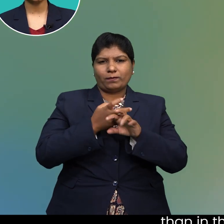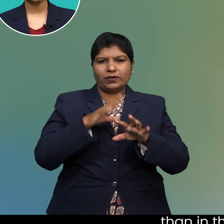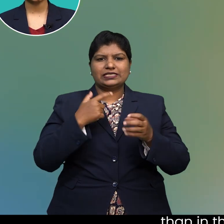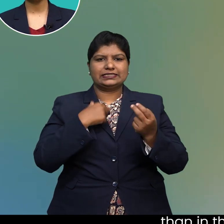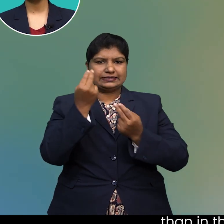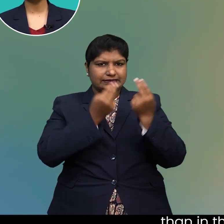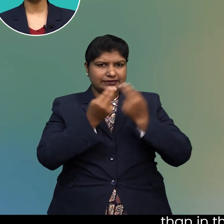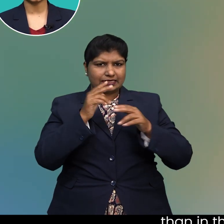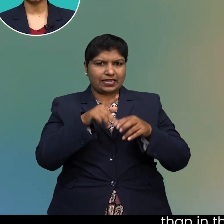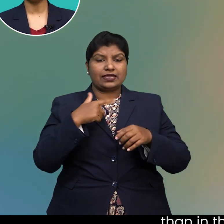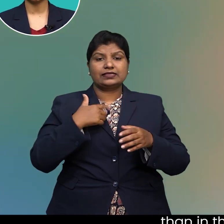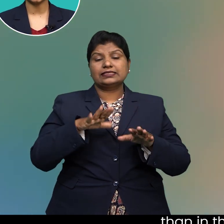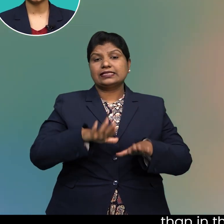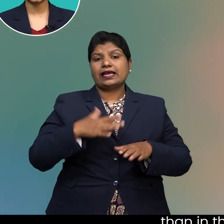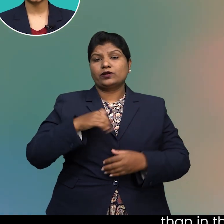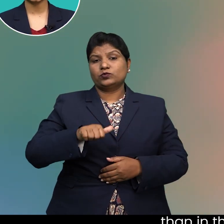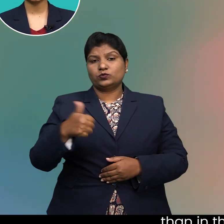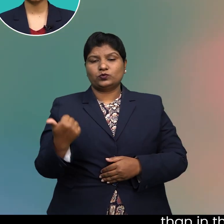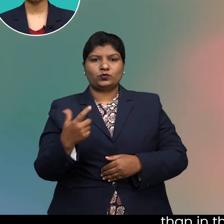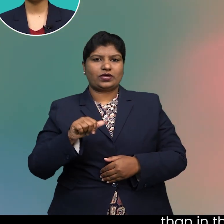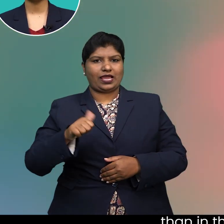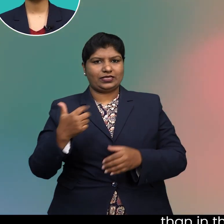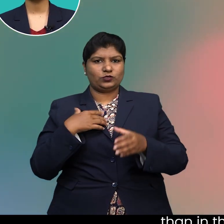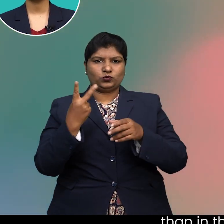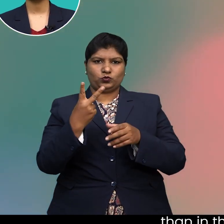Spongilla, etc.